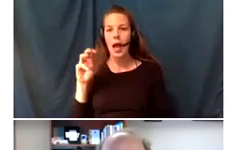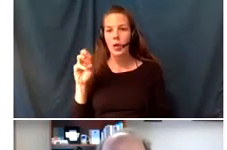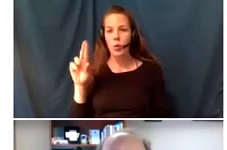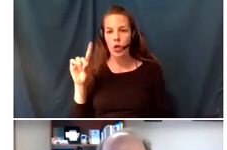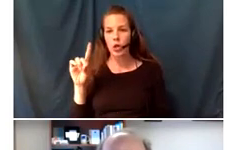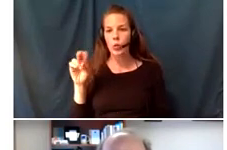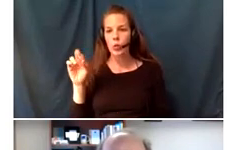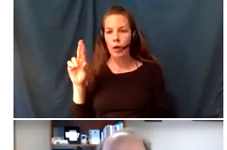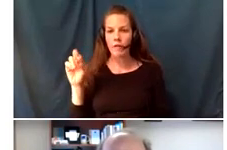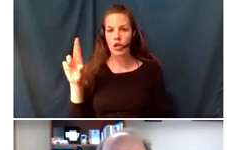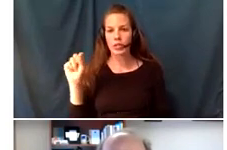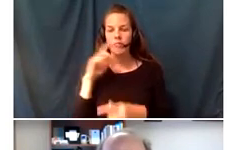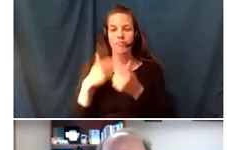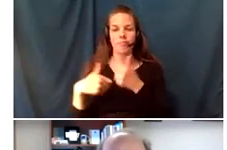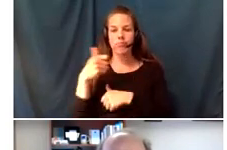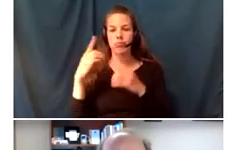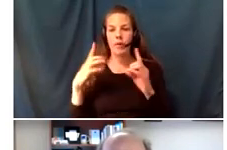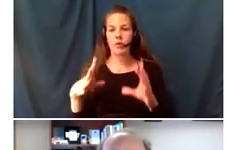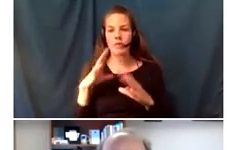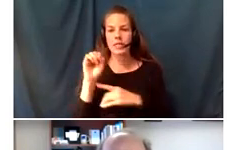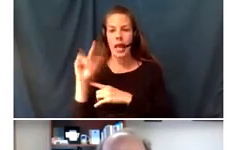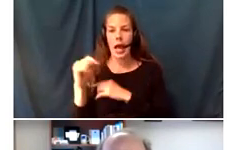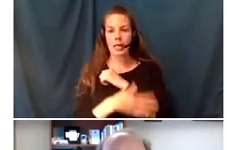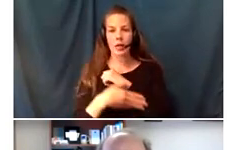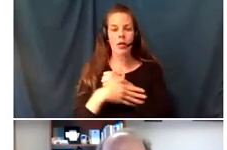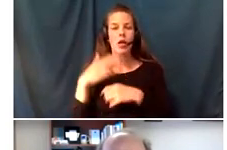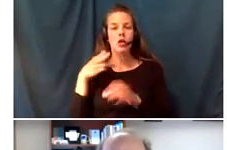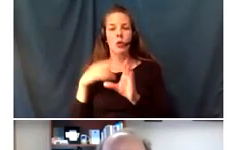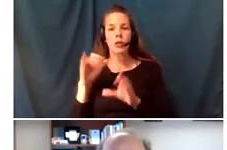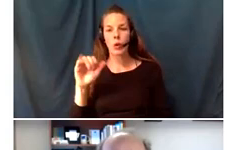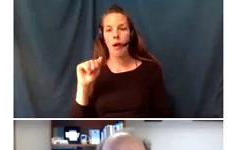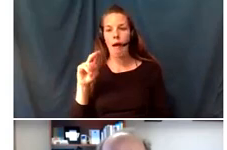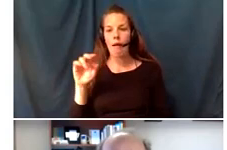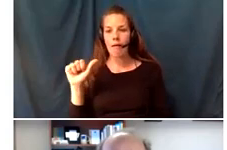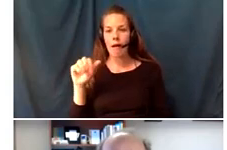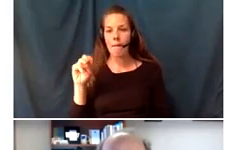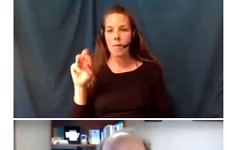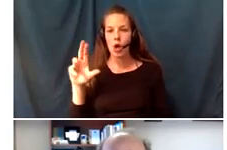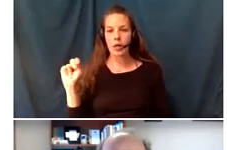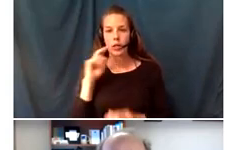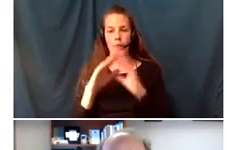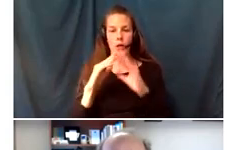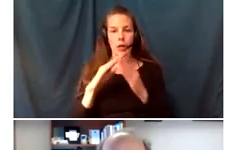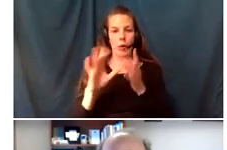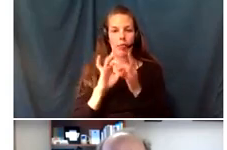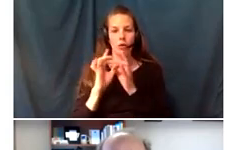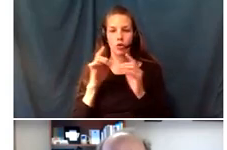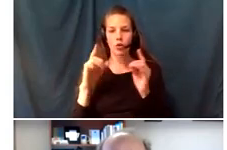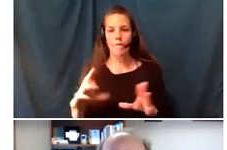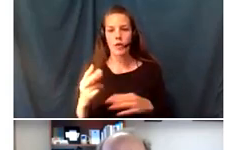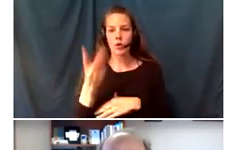Health Department, and they are joined today by Anika Merton, the Community Relations Director at the Two